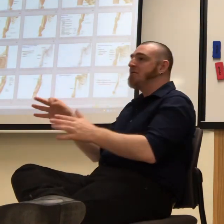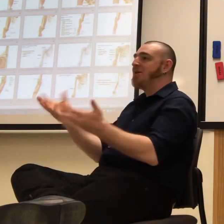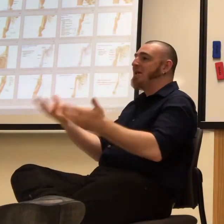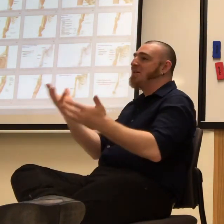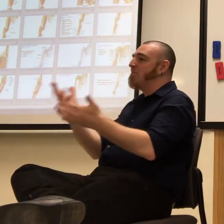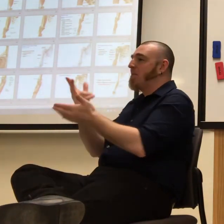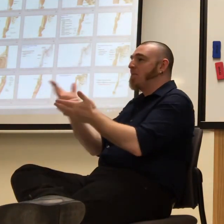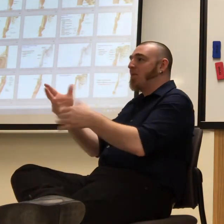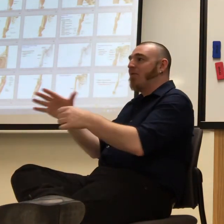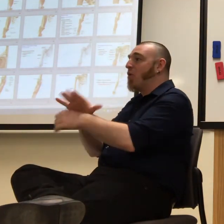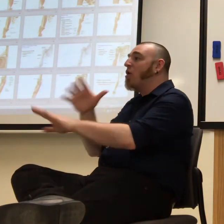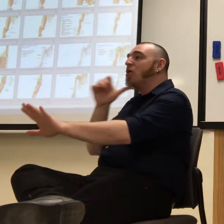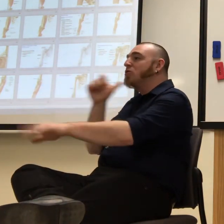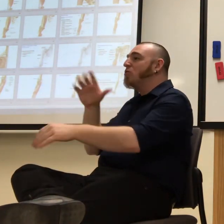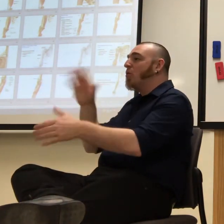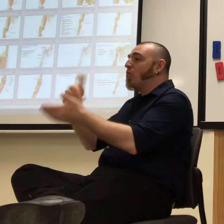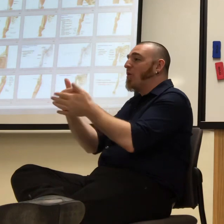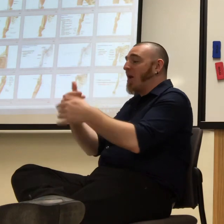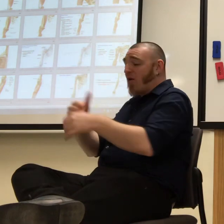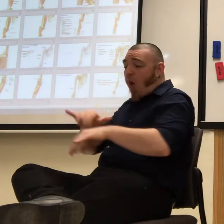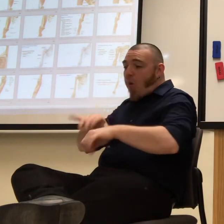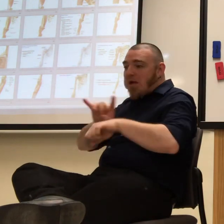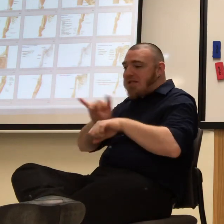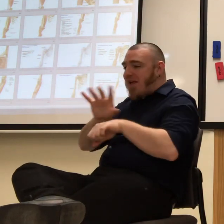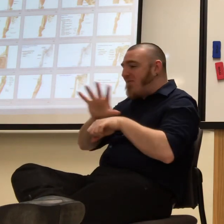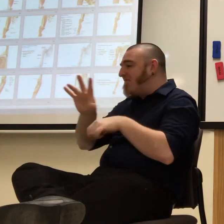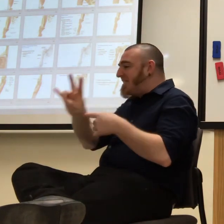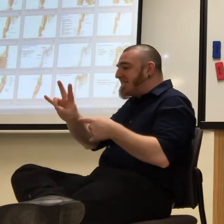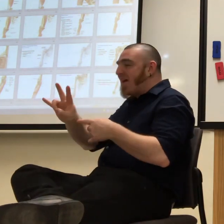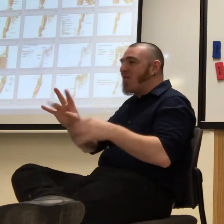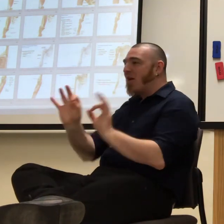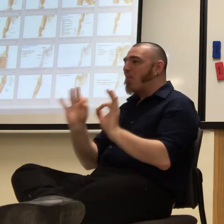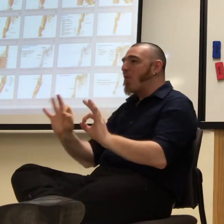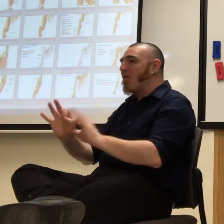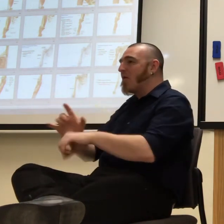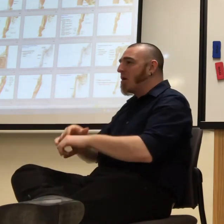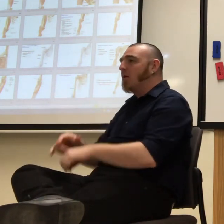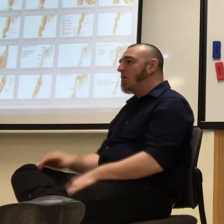8:57 and not have a place to park. That's not an excuse to be late, okay?